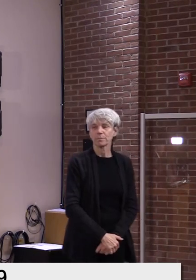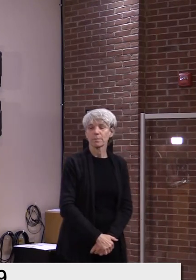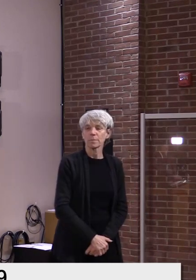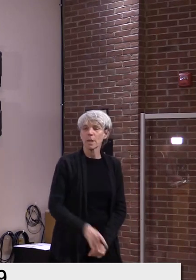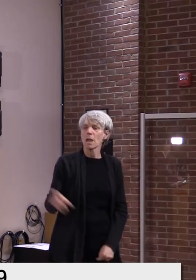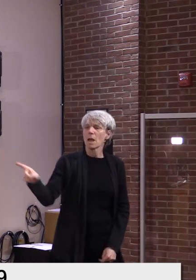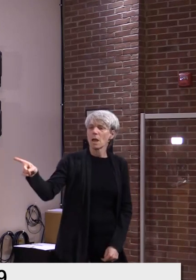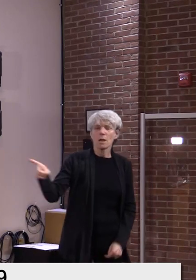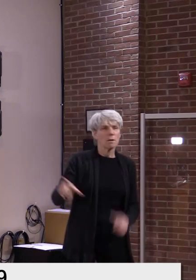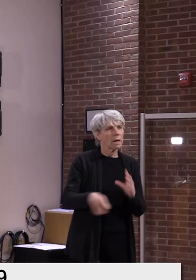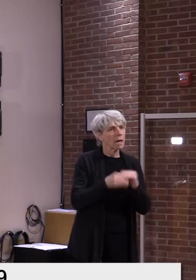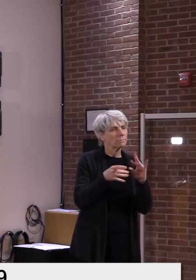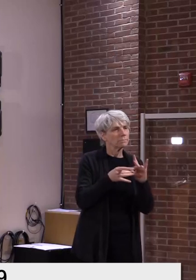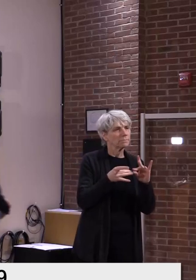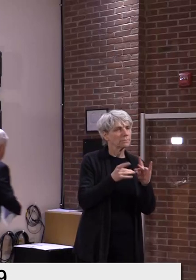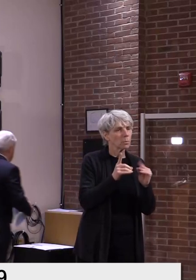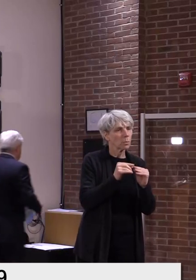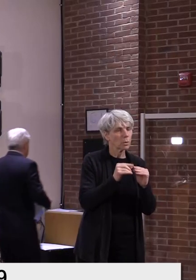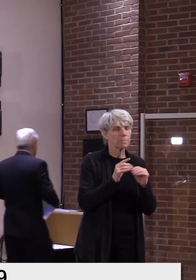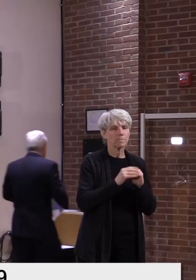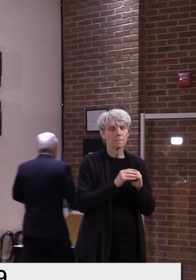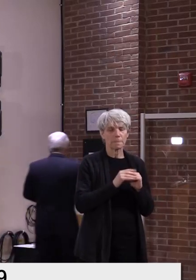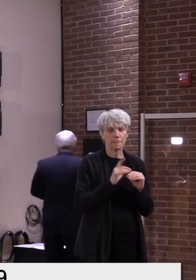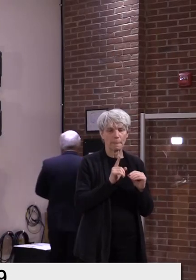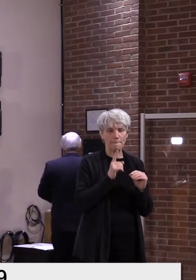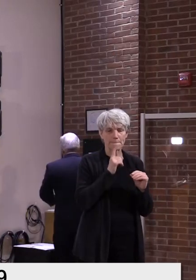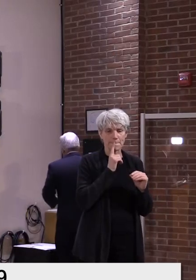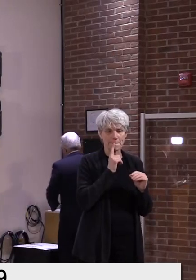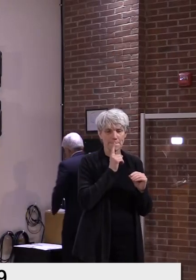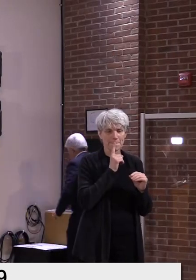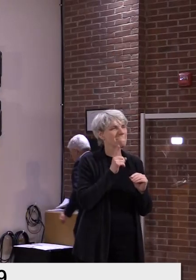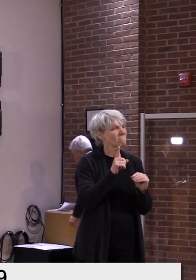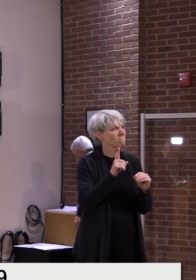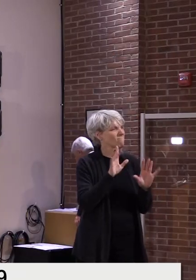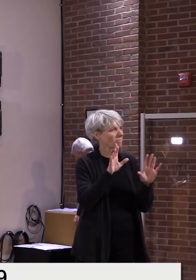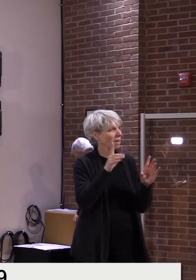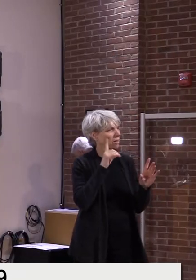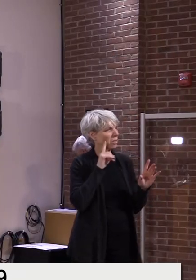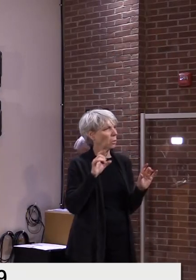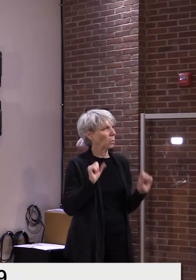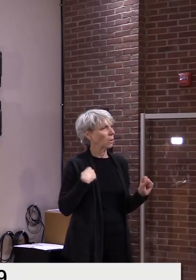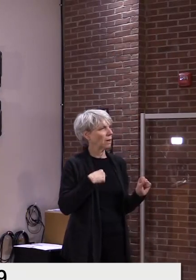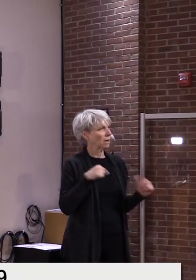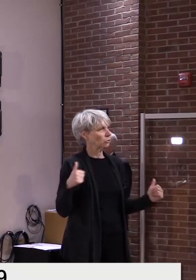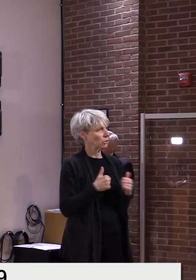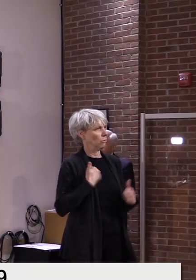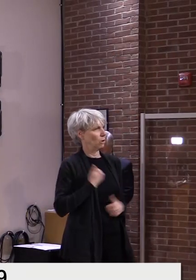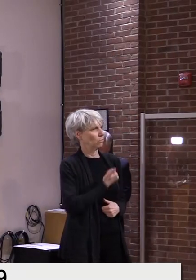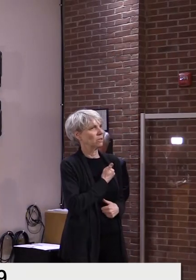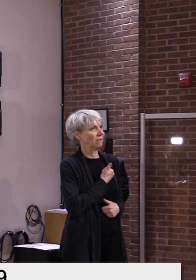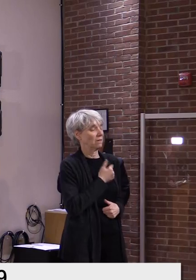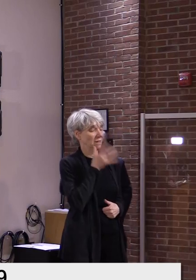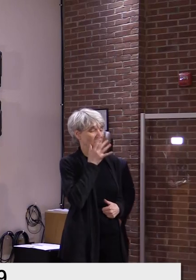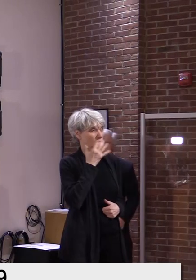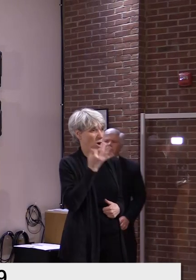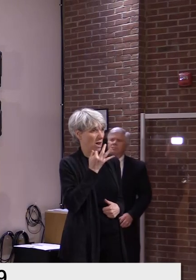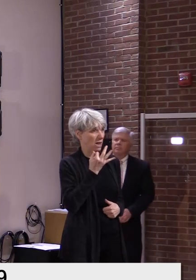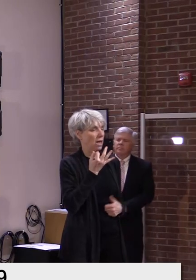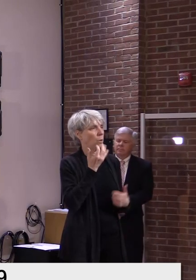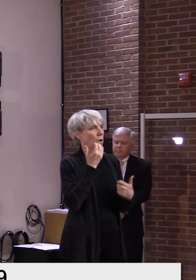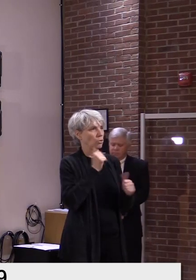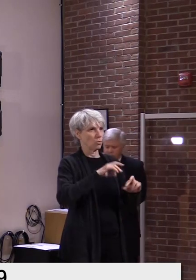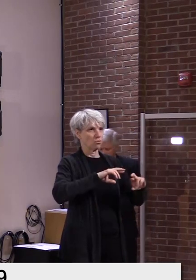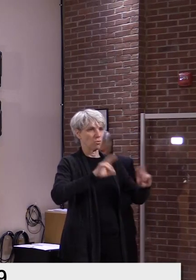Stuart, maybe we'll challenge ourselves here a bit. On Friday, we'll try and come up with a list